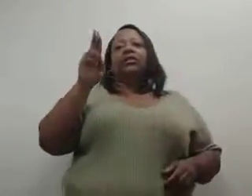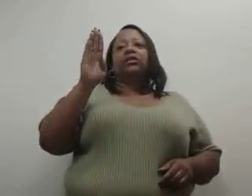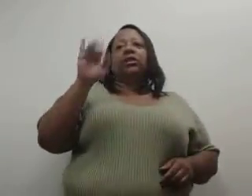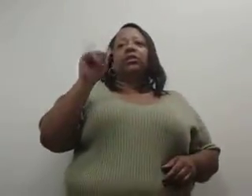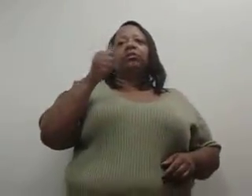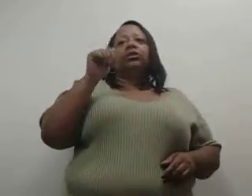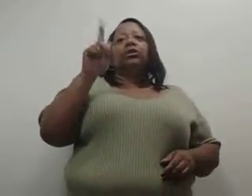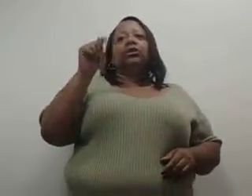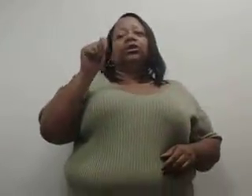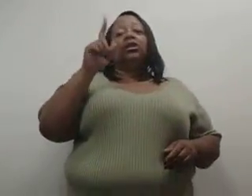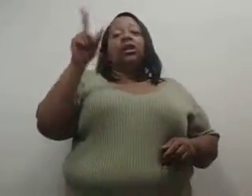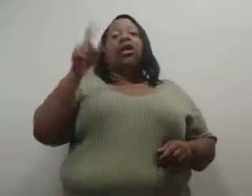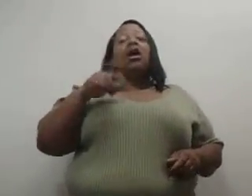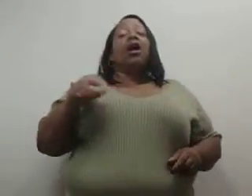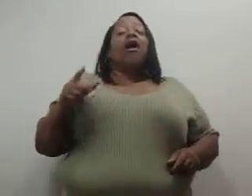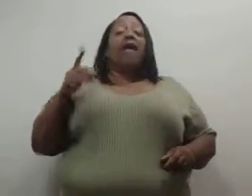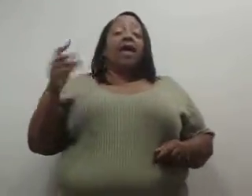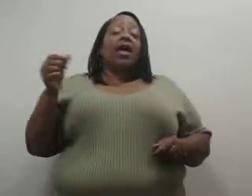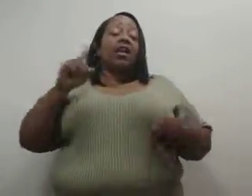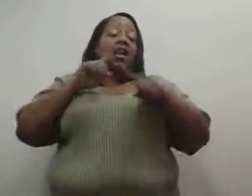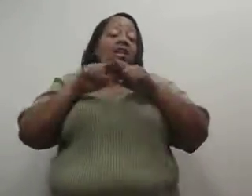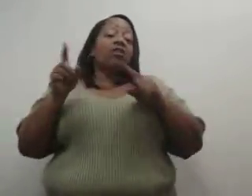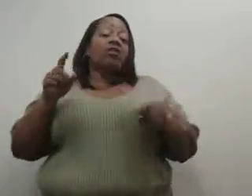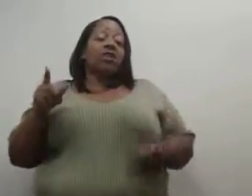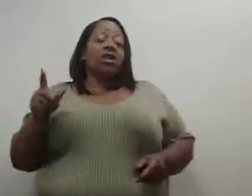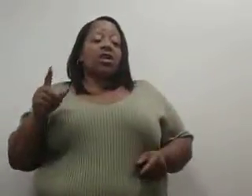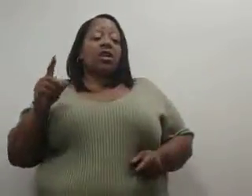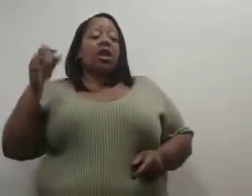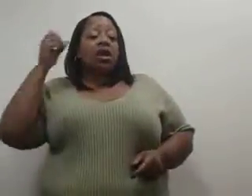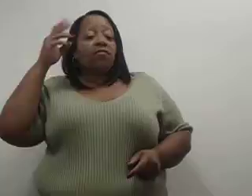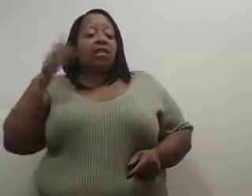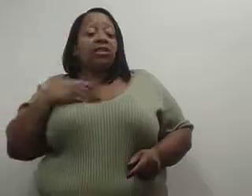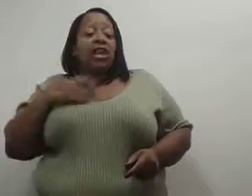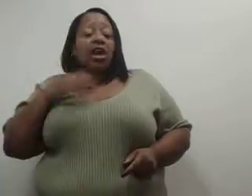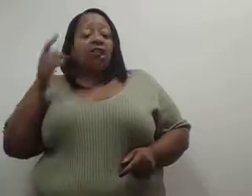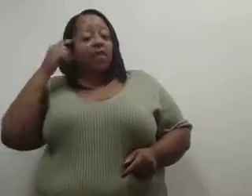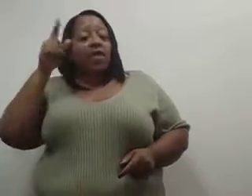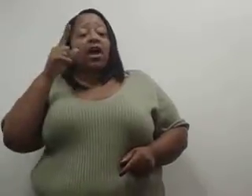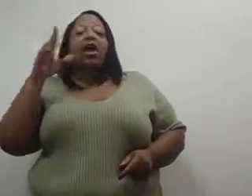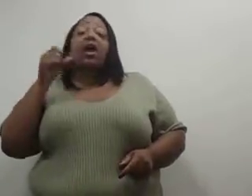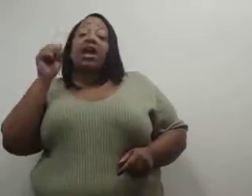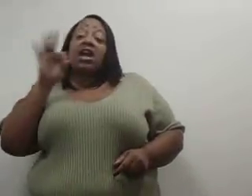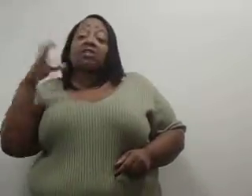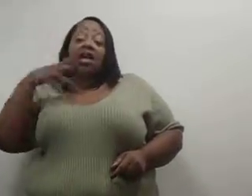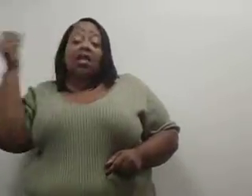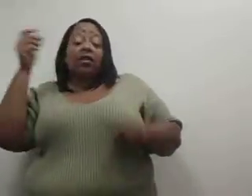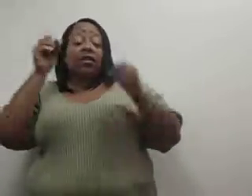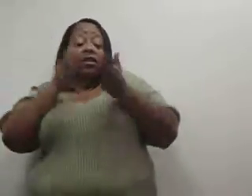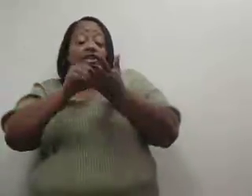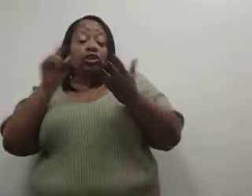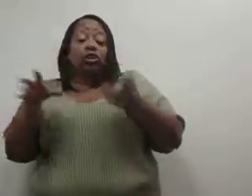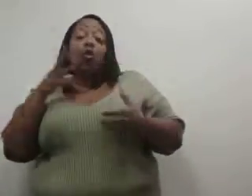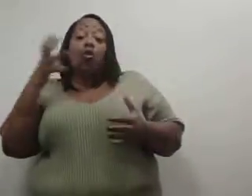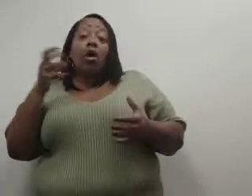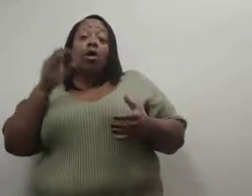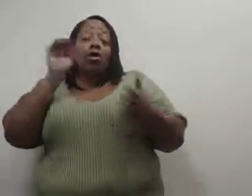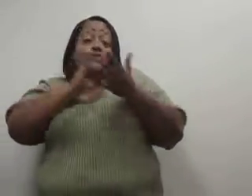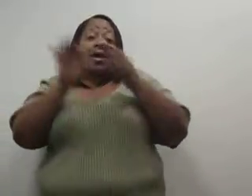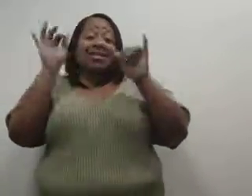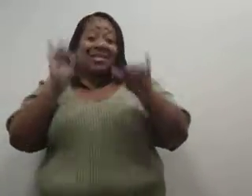to that topic. And the activity that I just described really involves a lot of skill. I mean, you